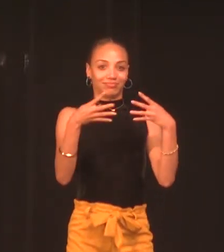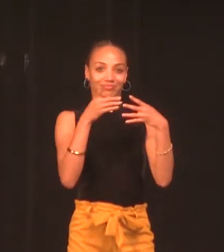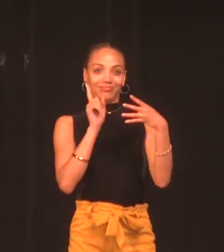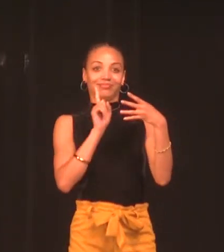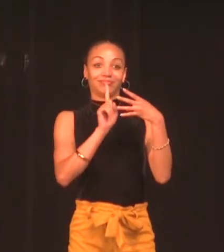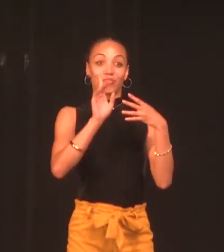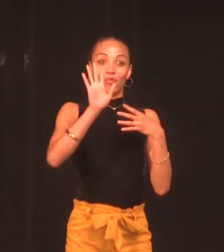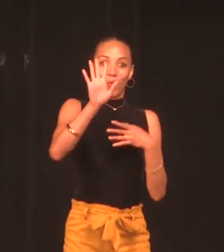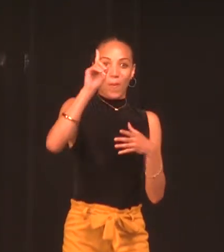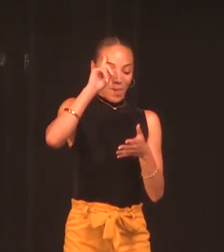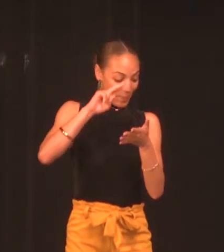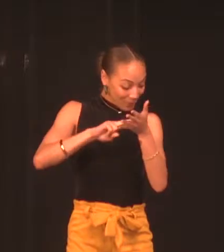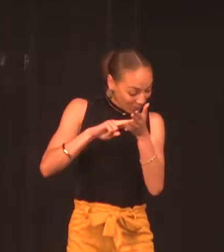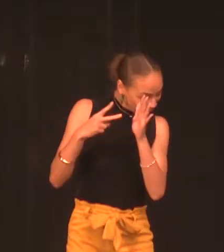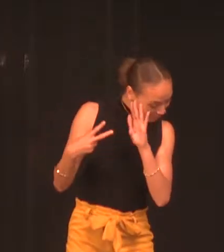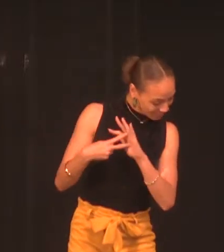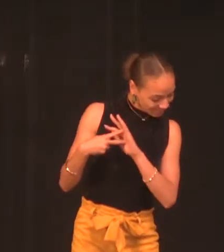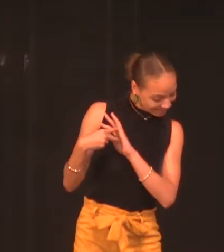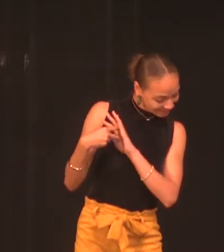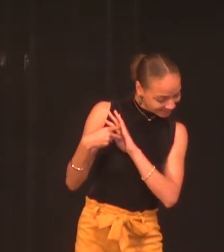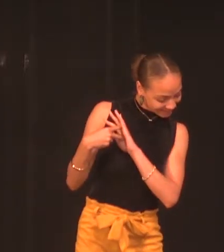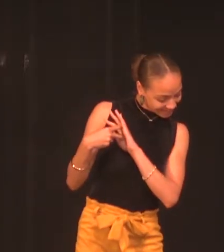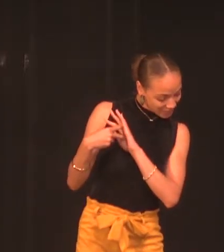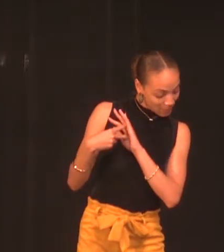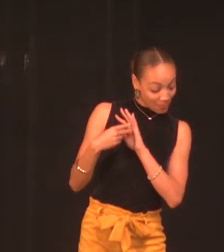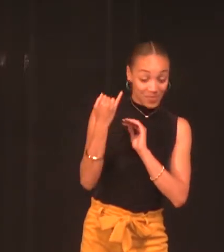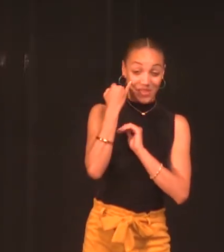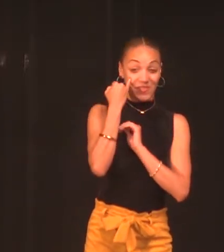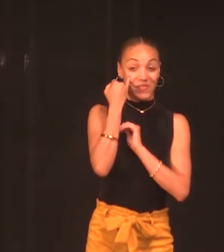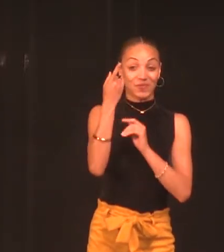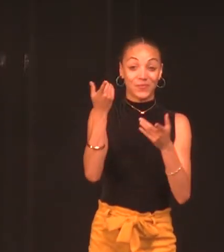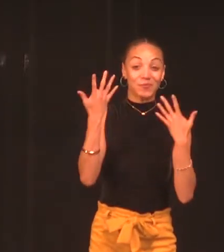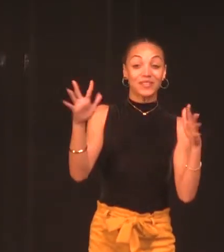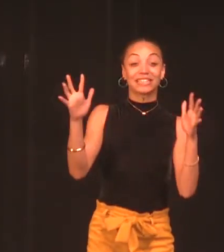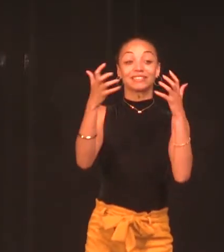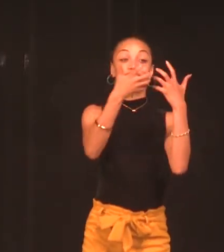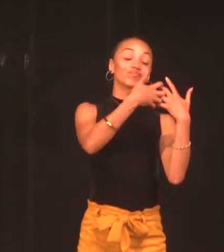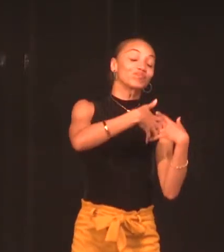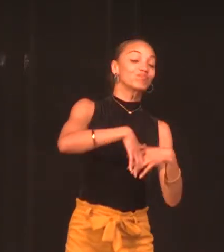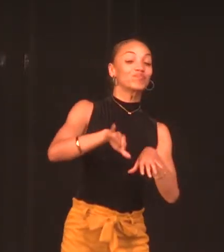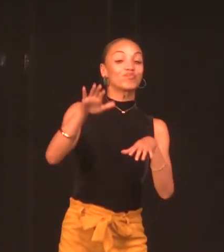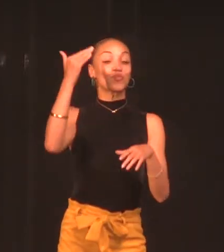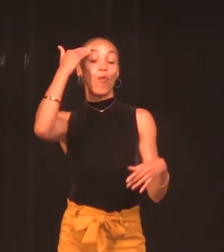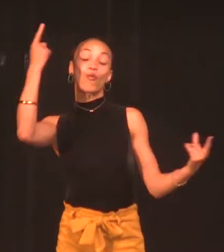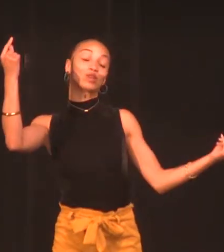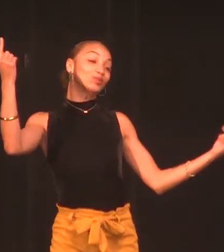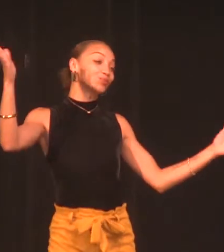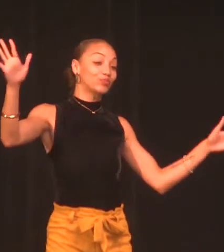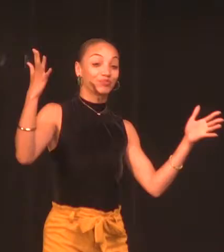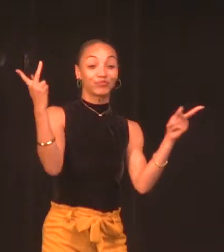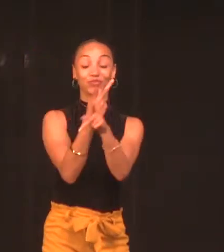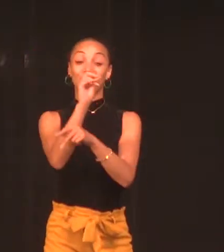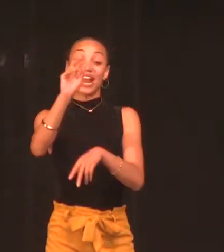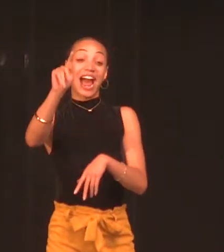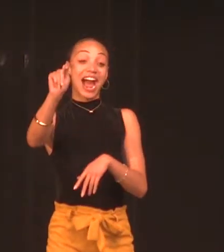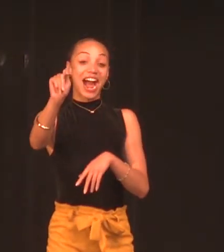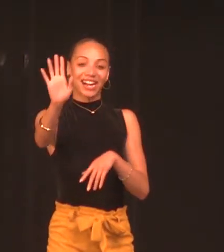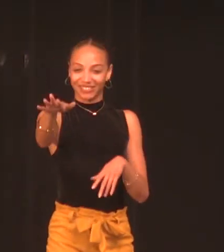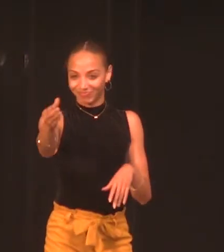I just mentioned that gateway. This moment is the gateway to your purpose. If you've got everything worked out